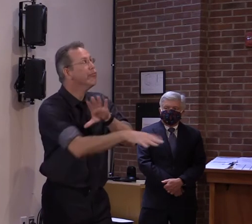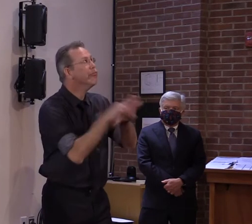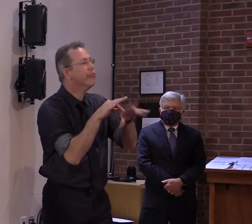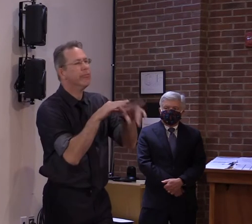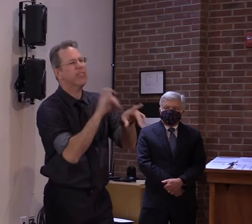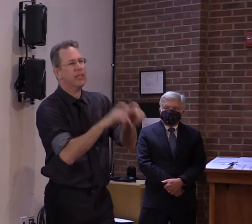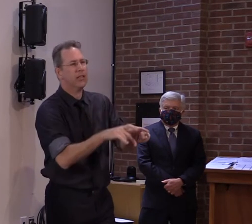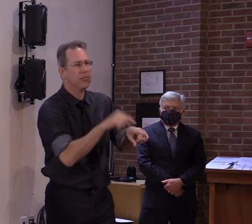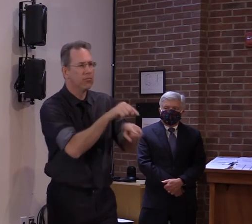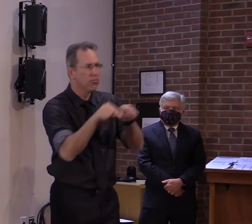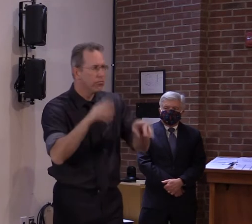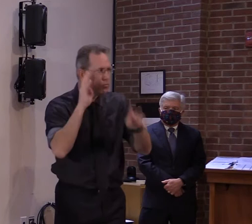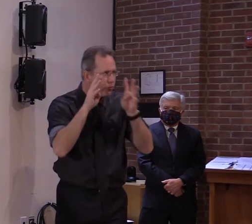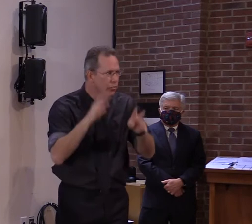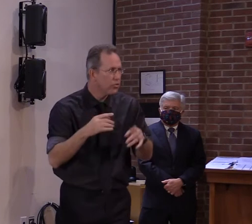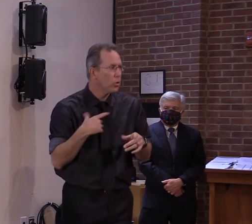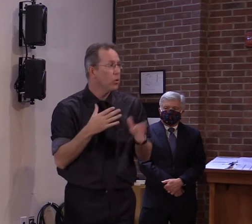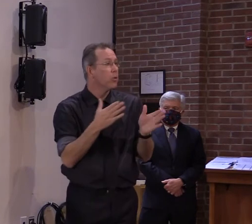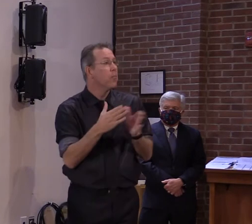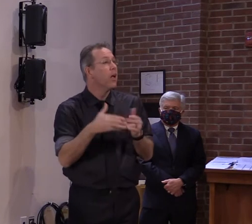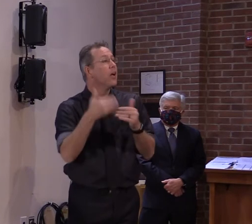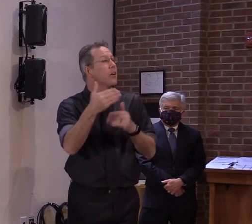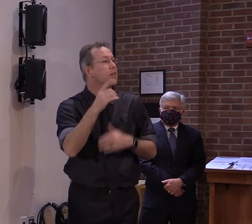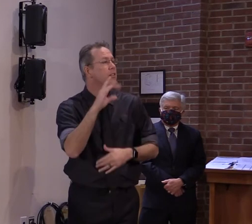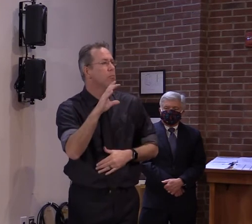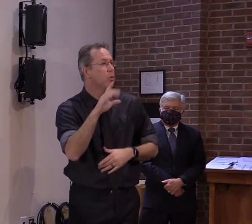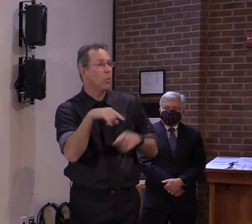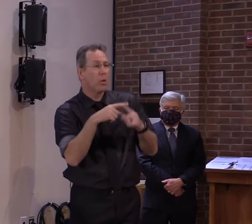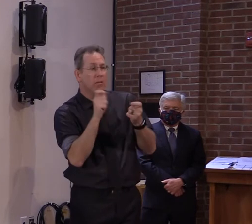it's certainly something we're hoping to continue. Great. And if it is possible to get the